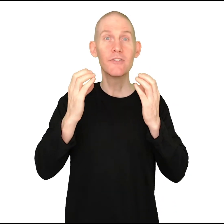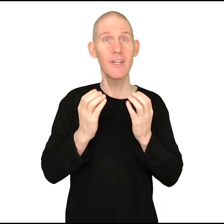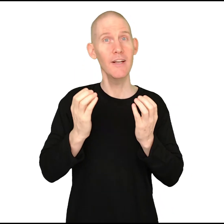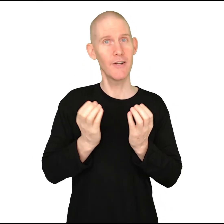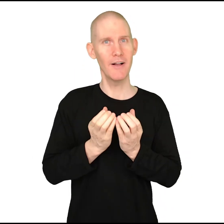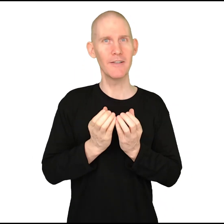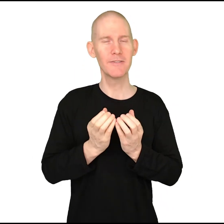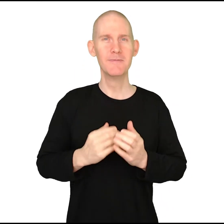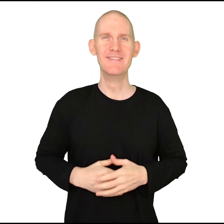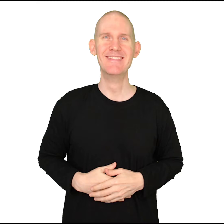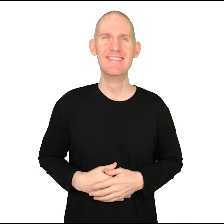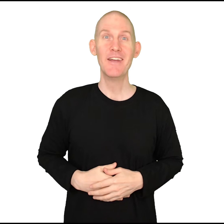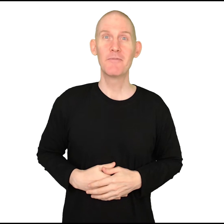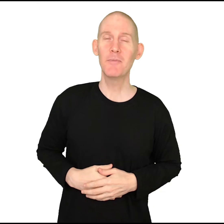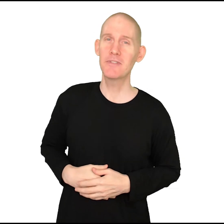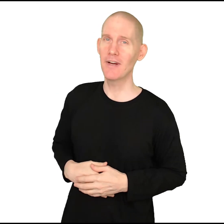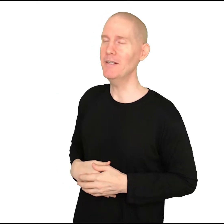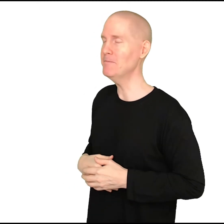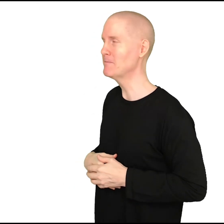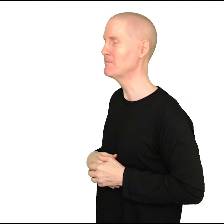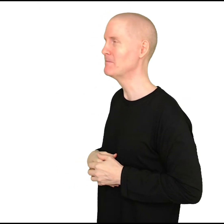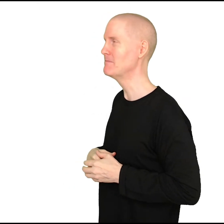Santa Claus. From the side.